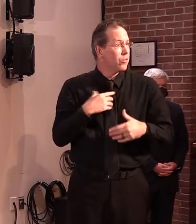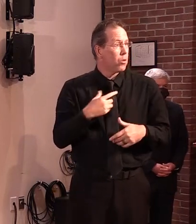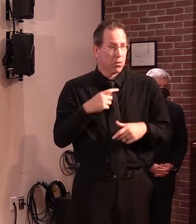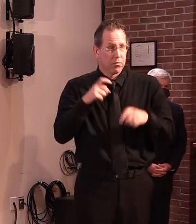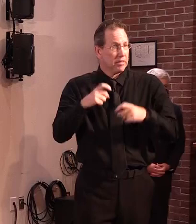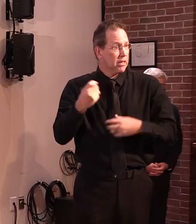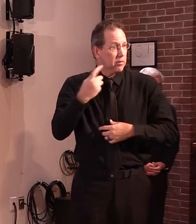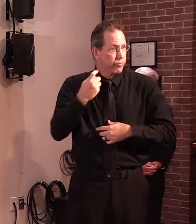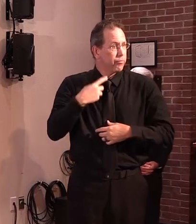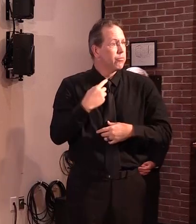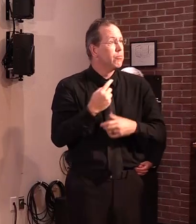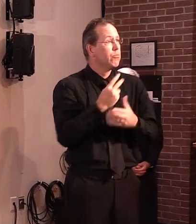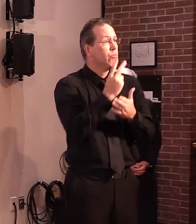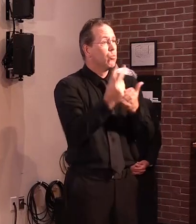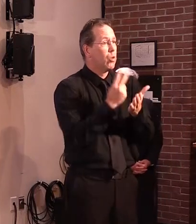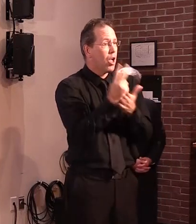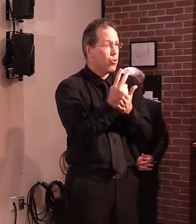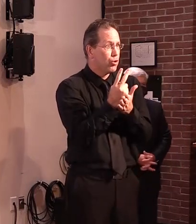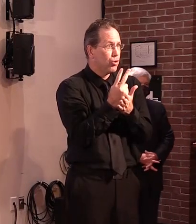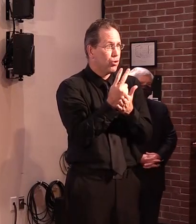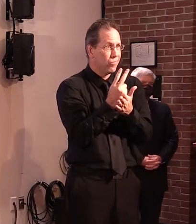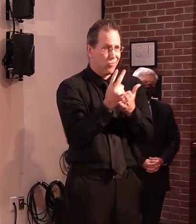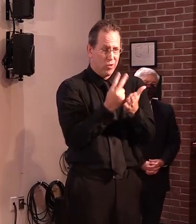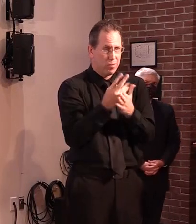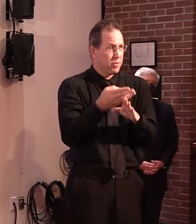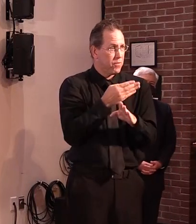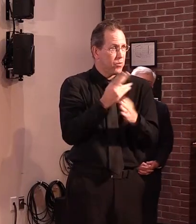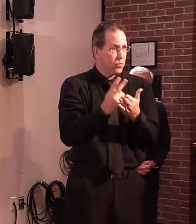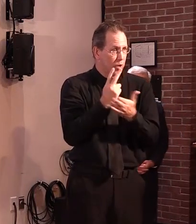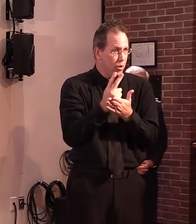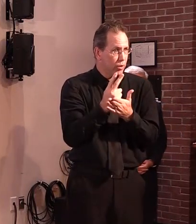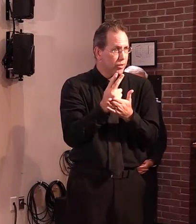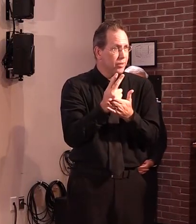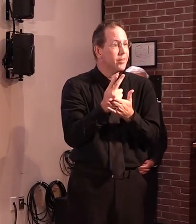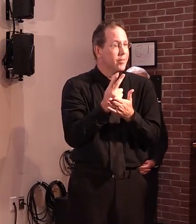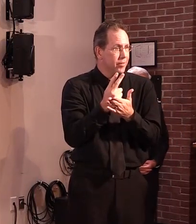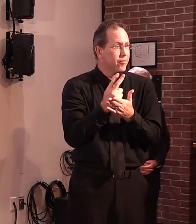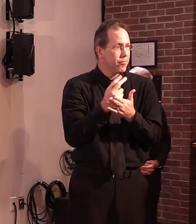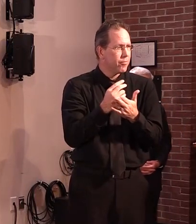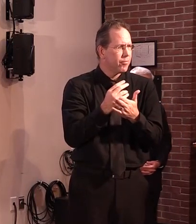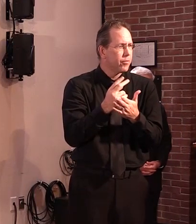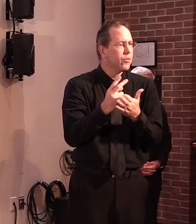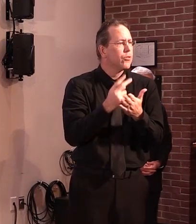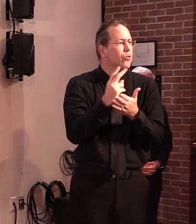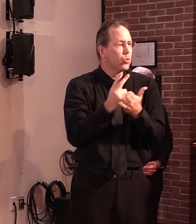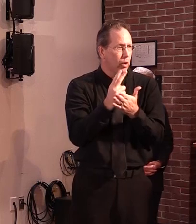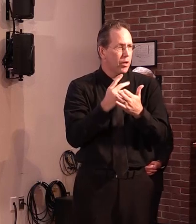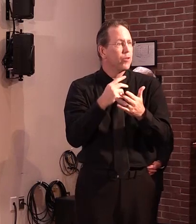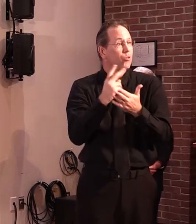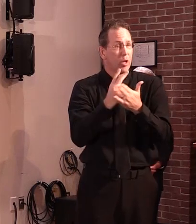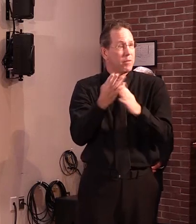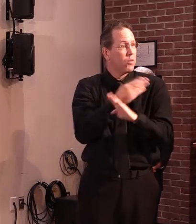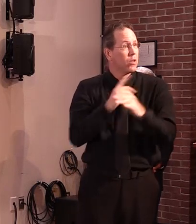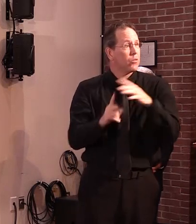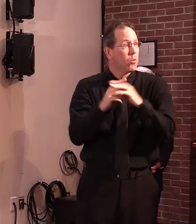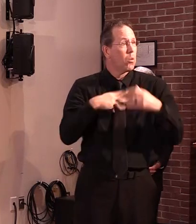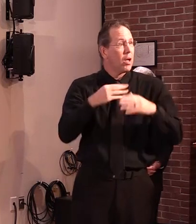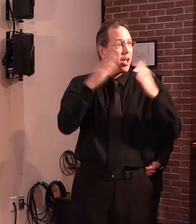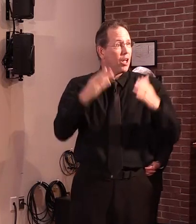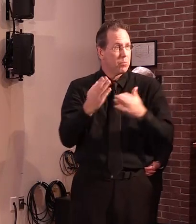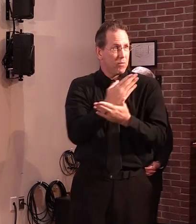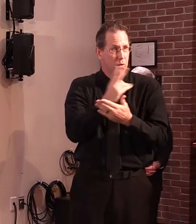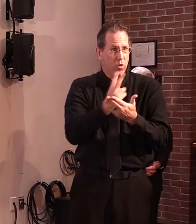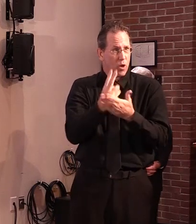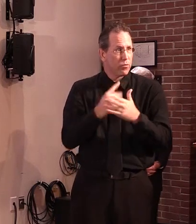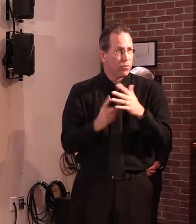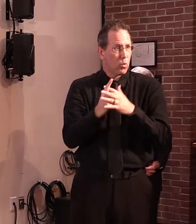I'm going to be going down to the White House. And before I enter, we need to know generally whether I'm infected or not. It